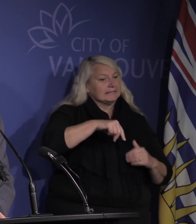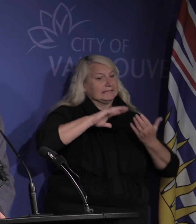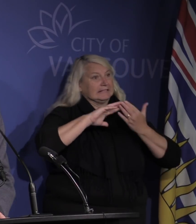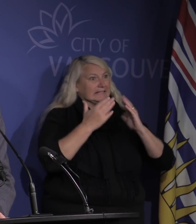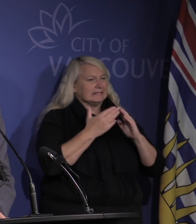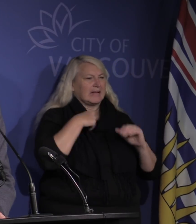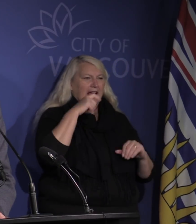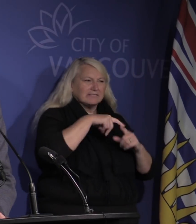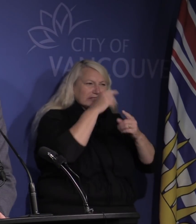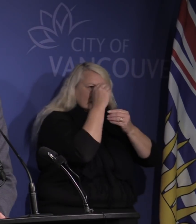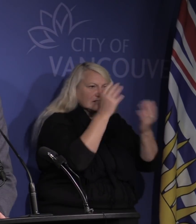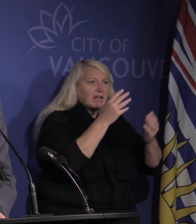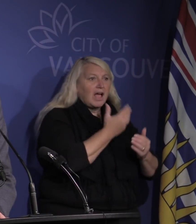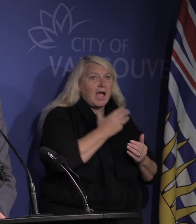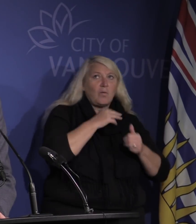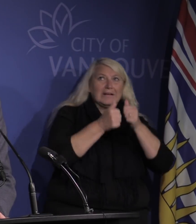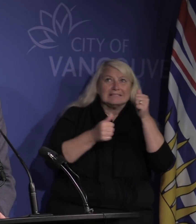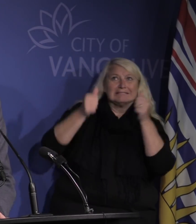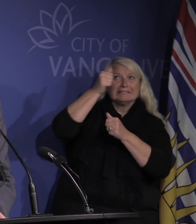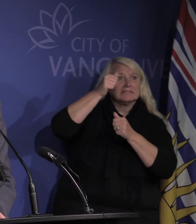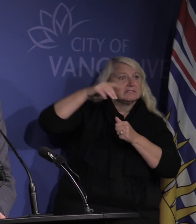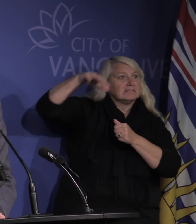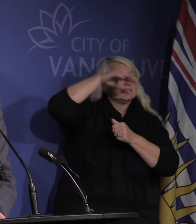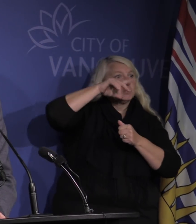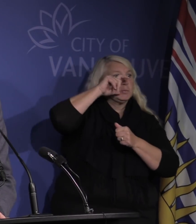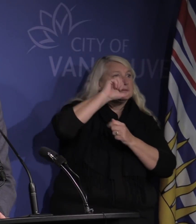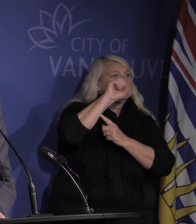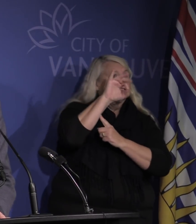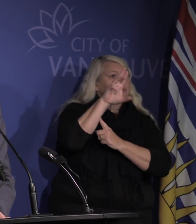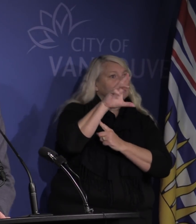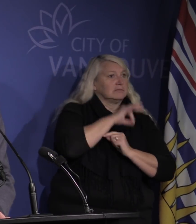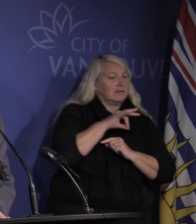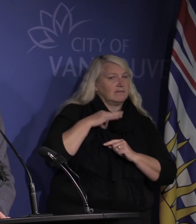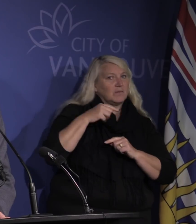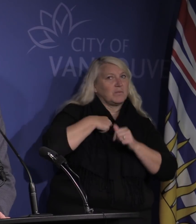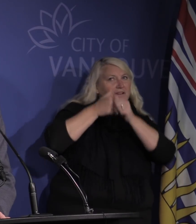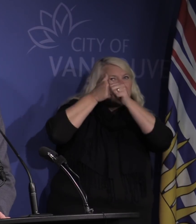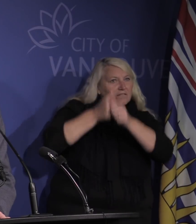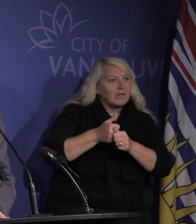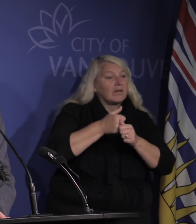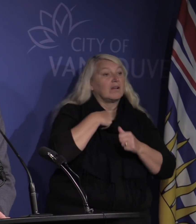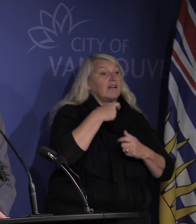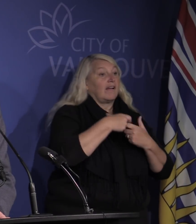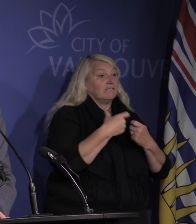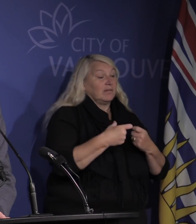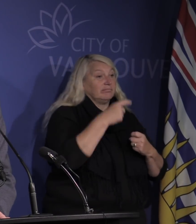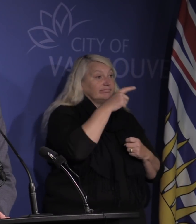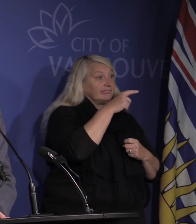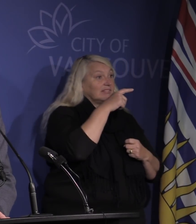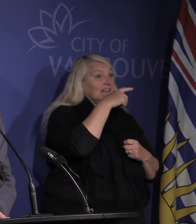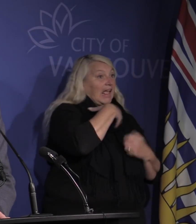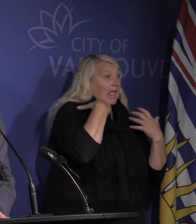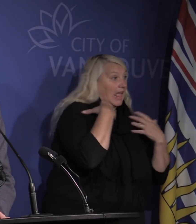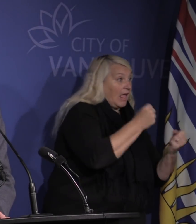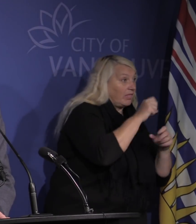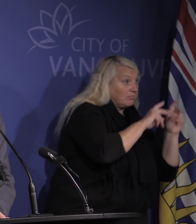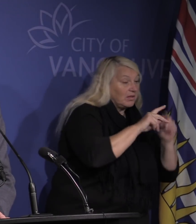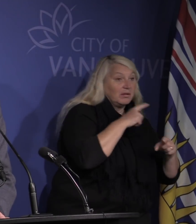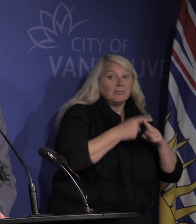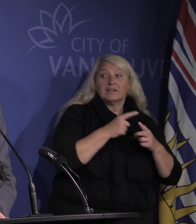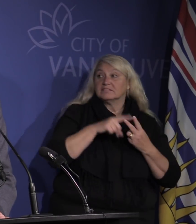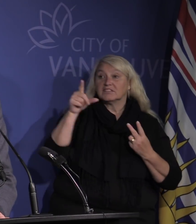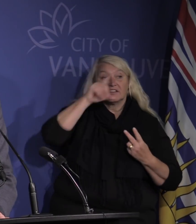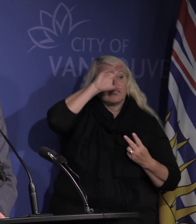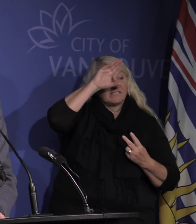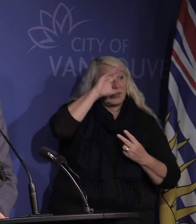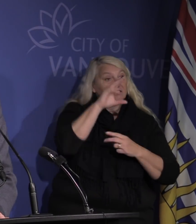senior staff. After taking the best advice from health officials, Fire Chief Darrell Reed, and Police Chief Adam Palmer,